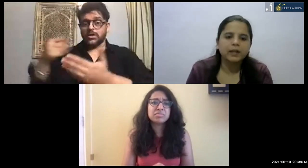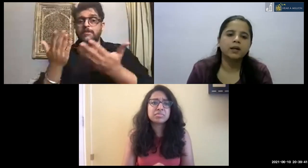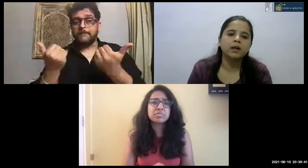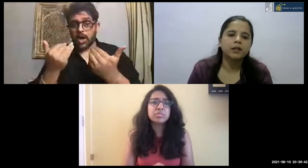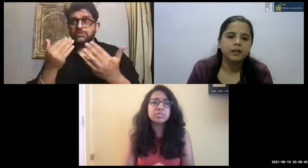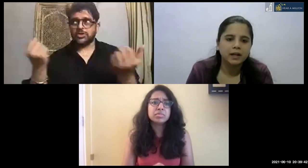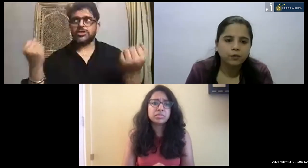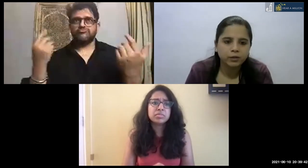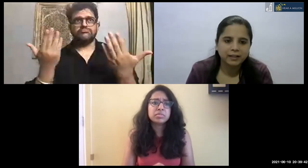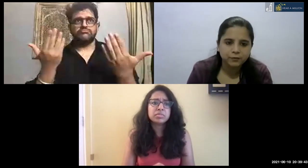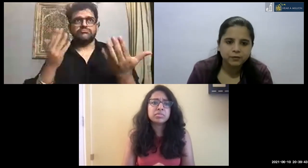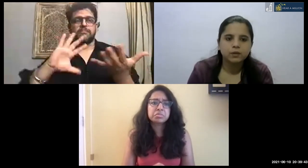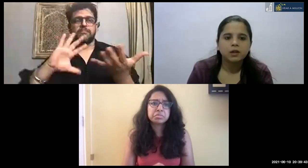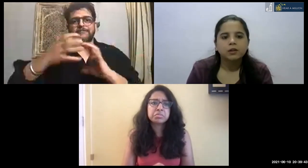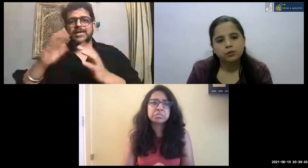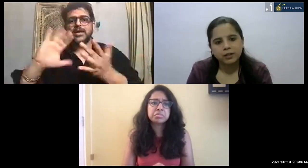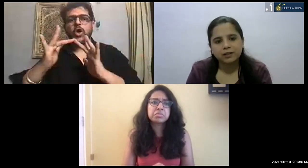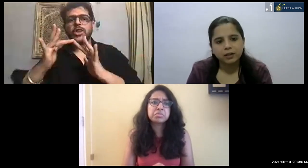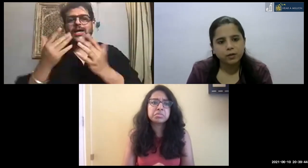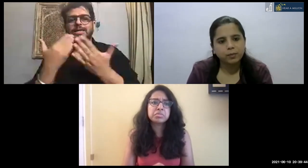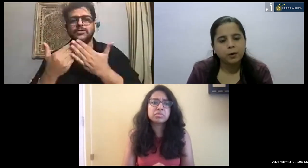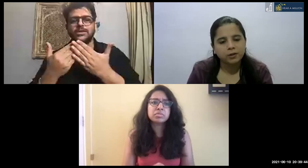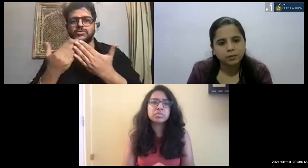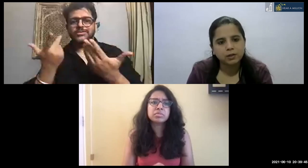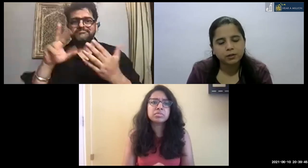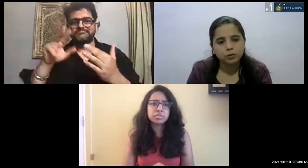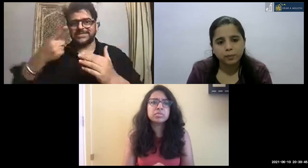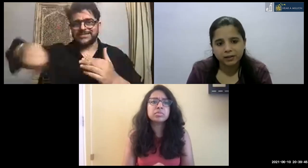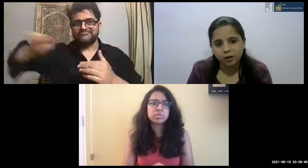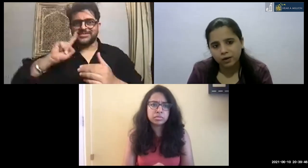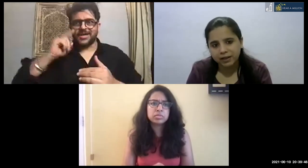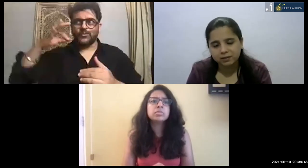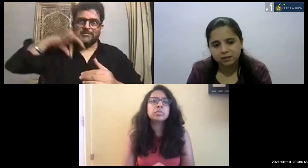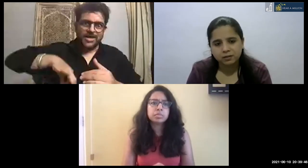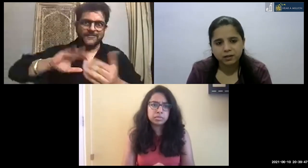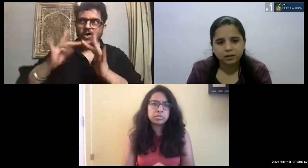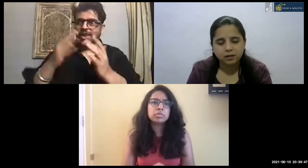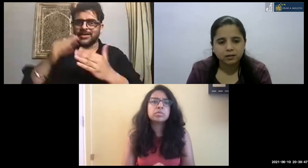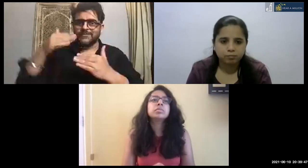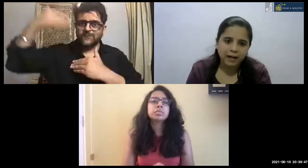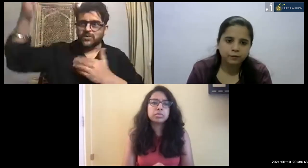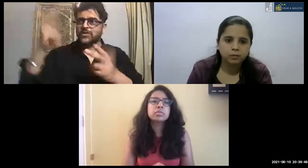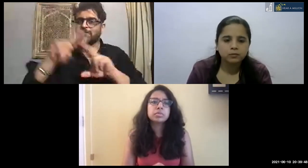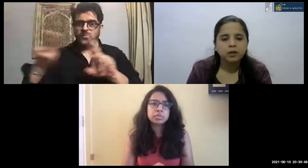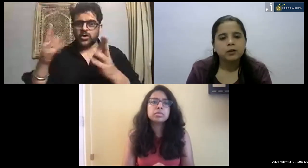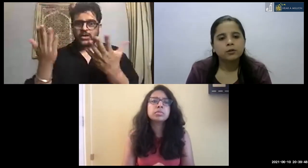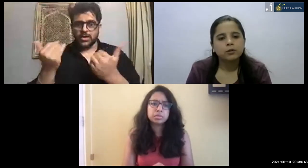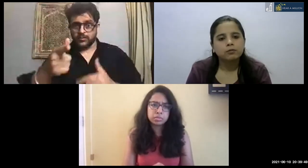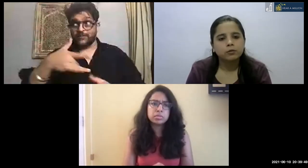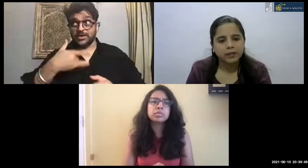Do you think here in India for the deaf students, it would be possible to make the online